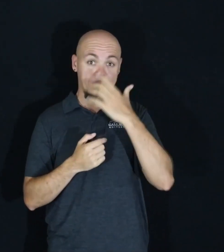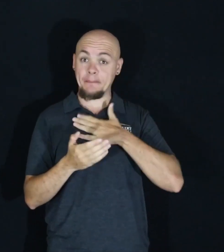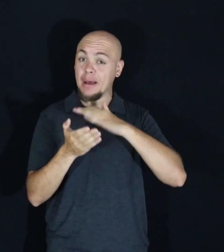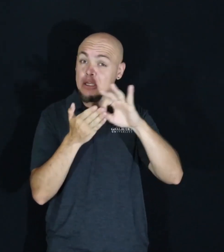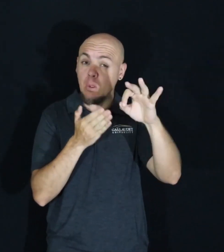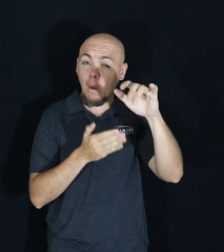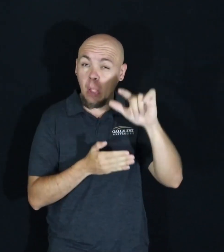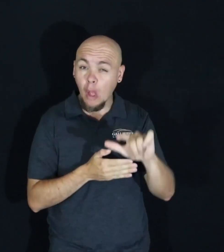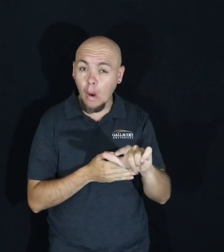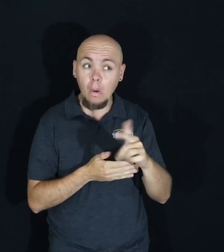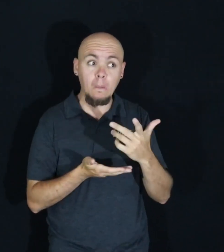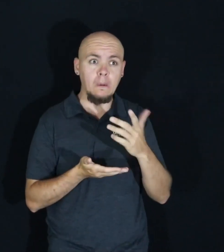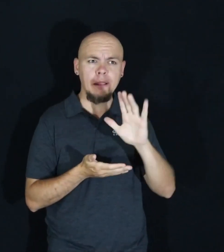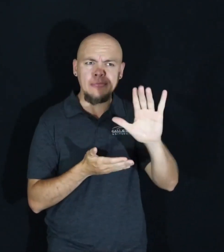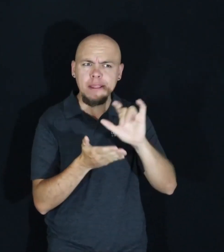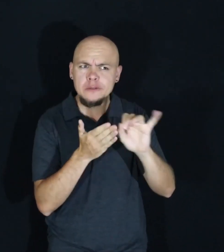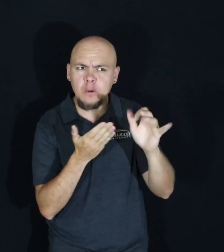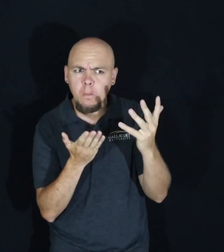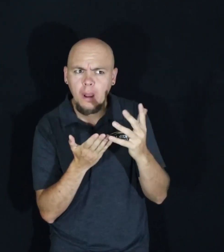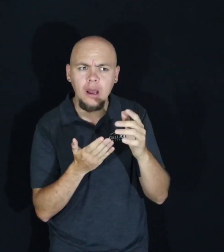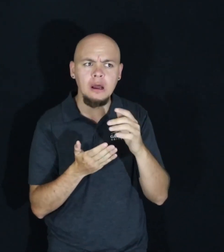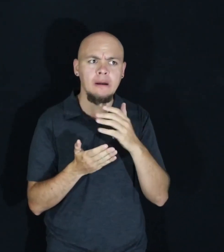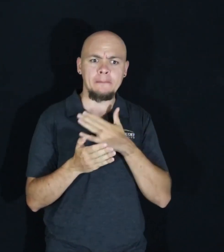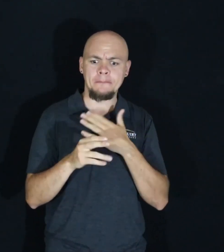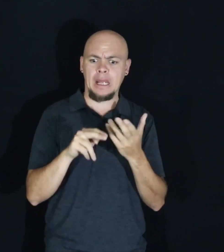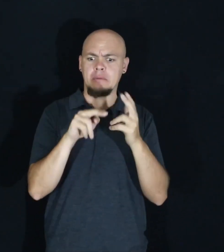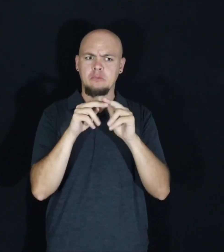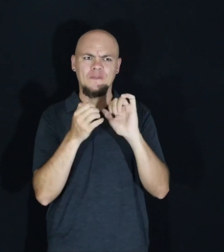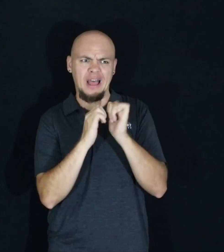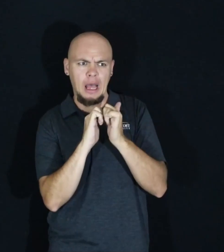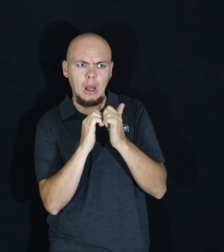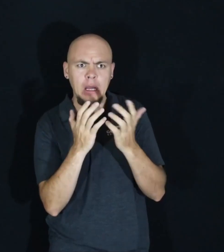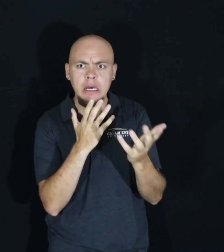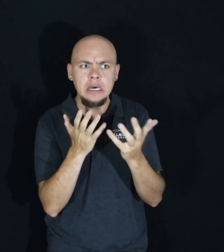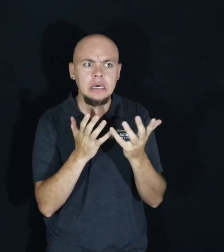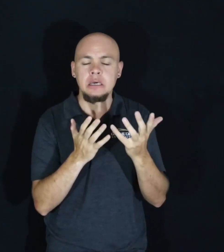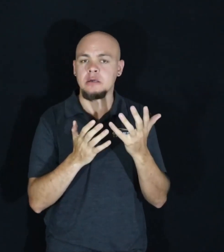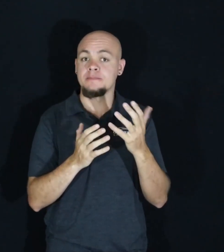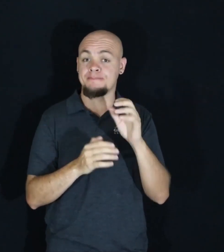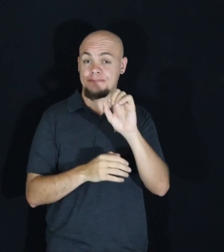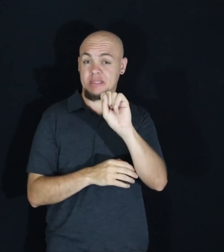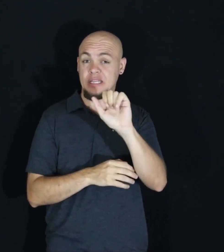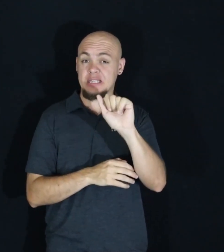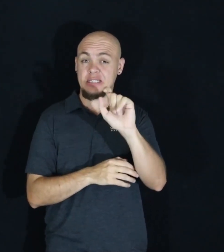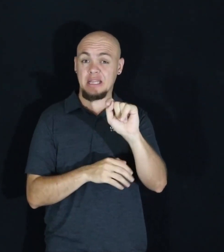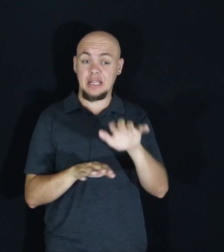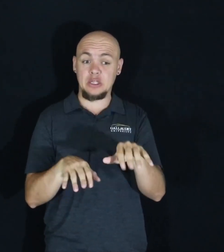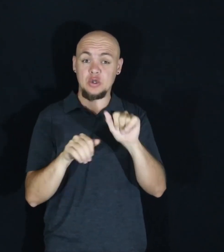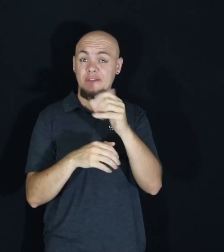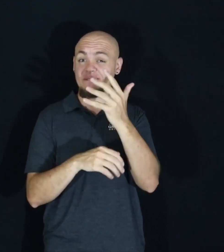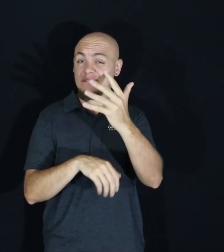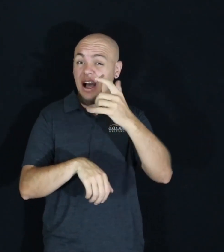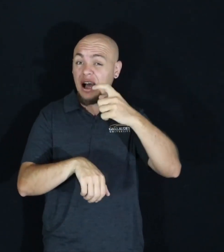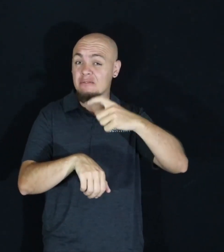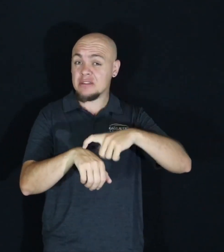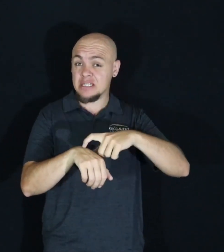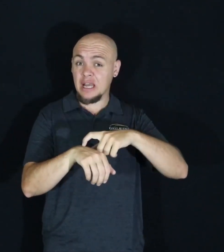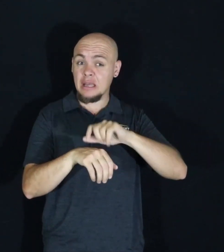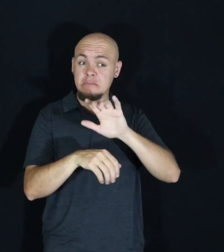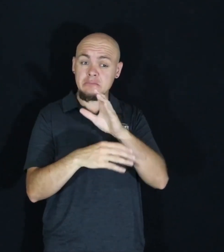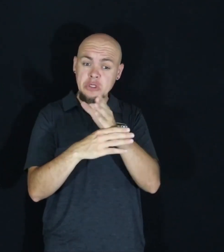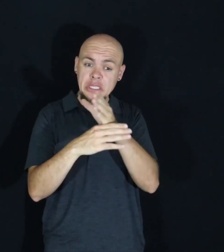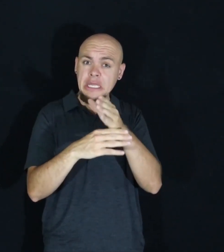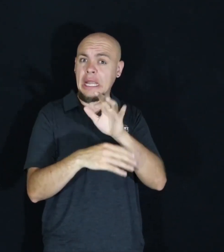too low? What's their score? How do I make mine higher? I took the SAT 5 times over the course of 8